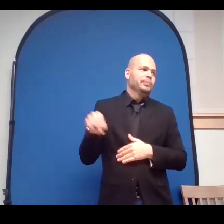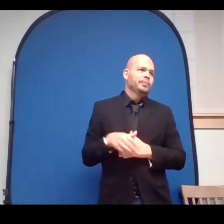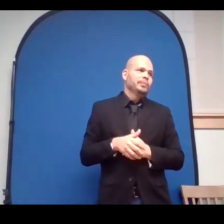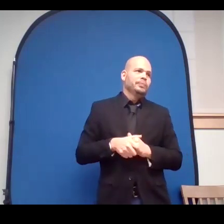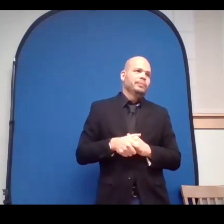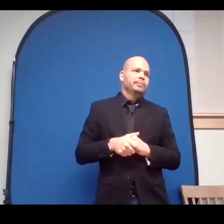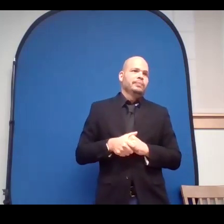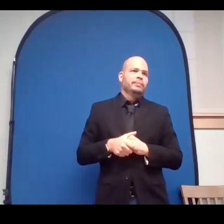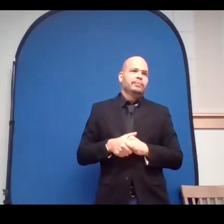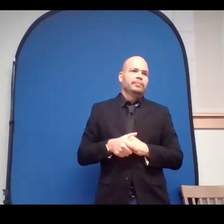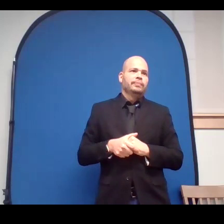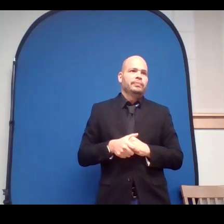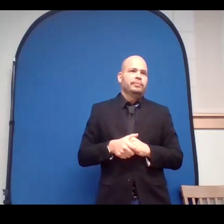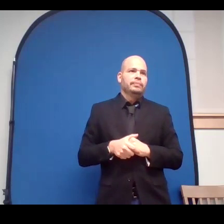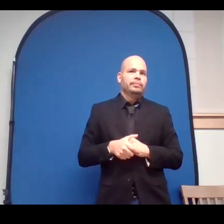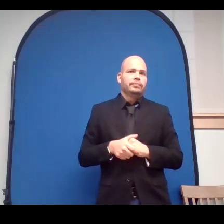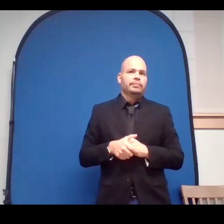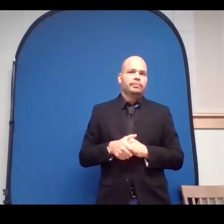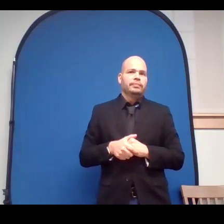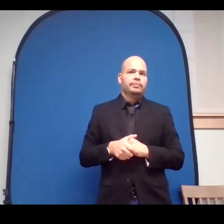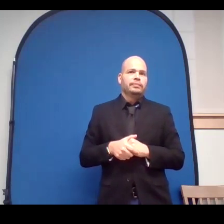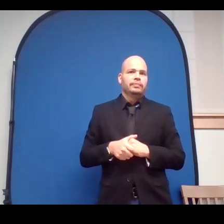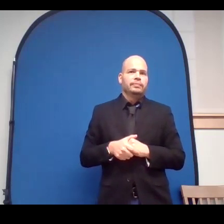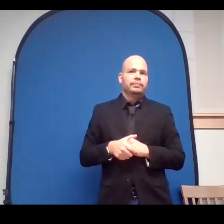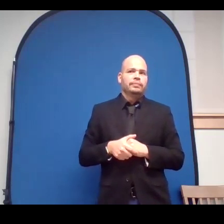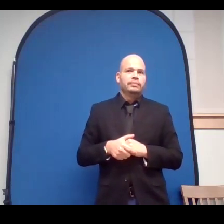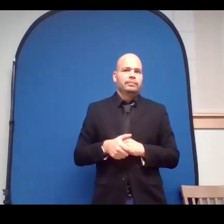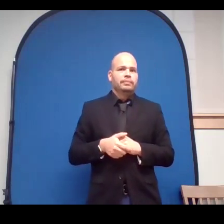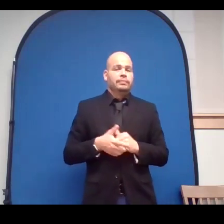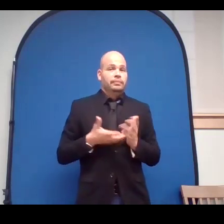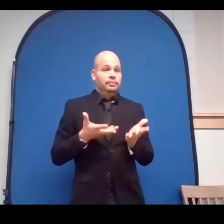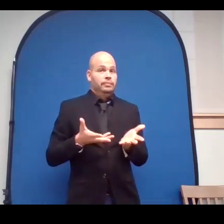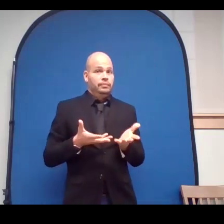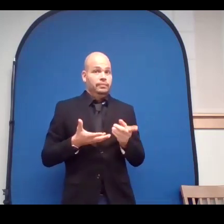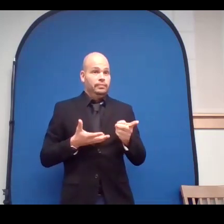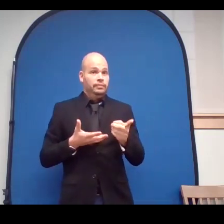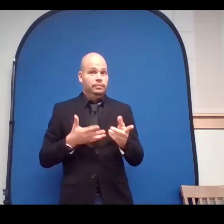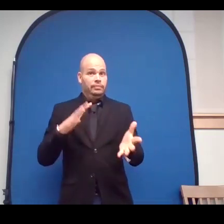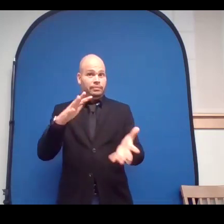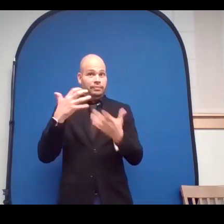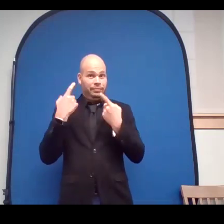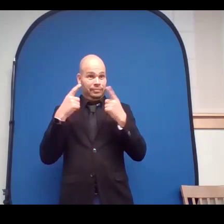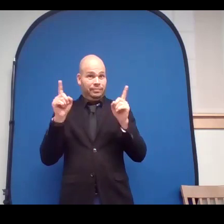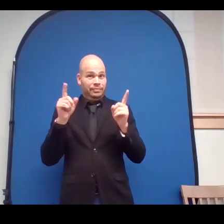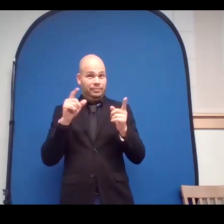So you couldn't tell whether they were able to get possession of those firearms?